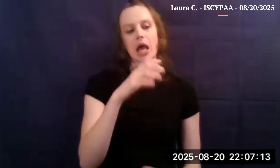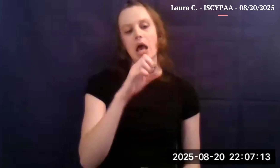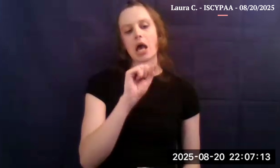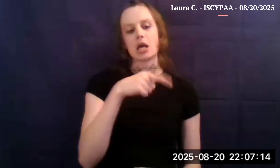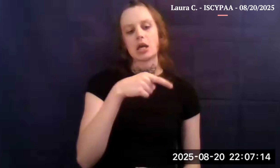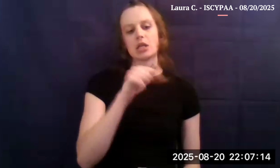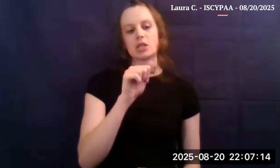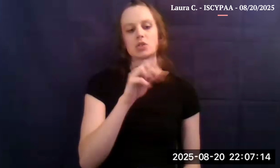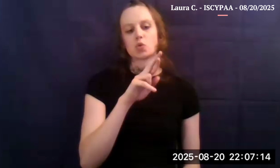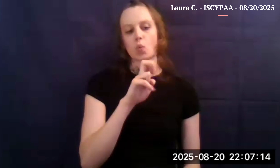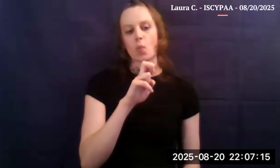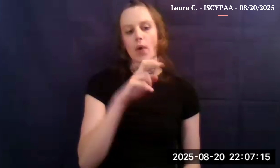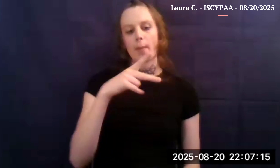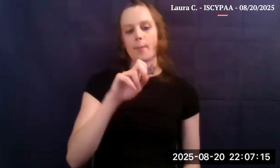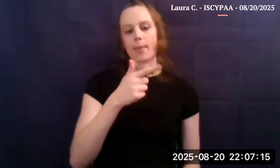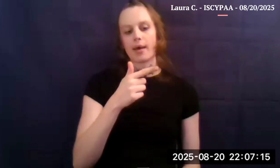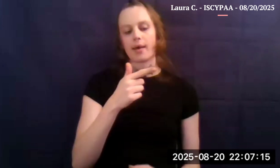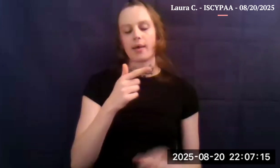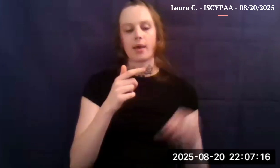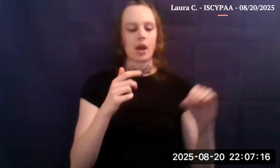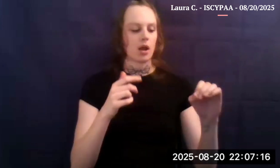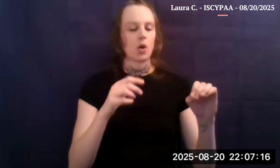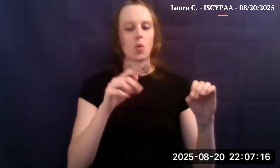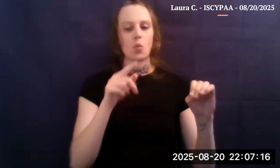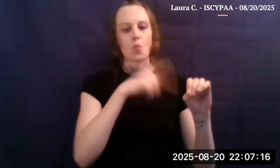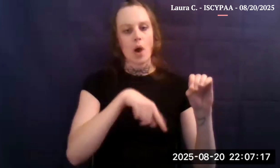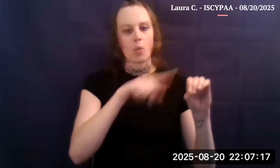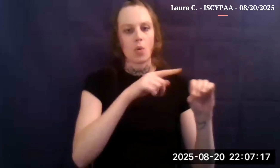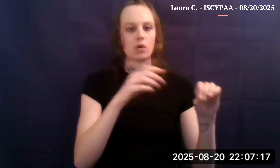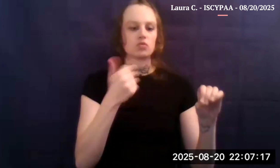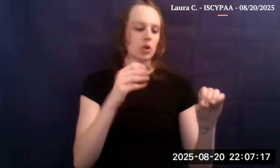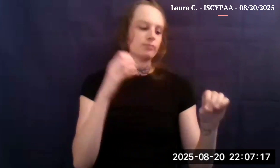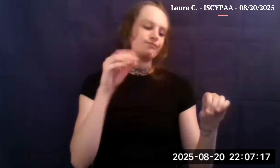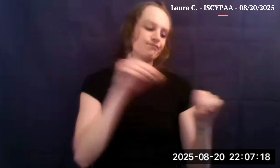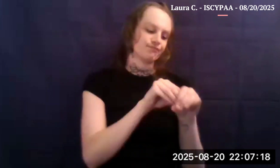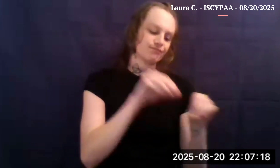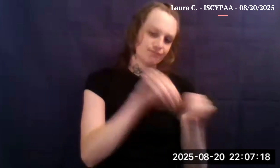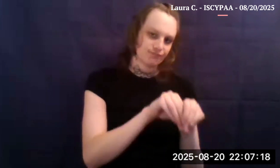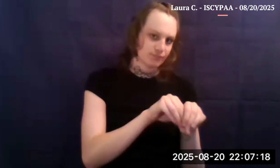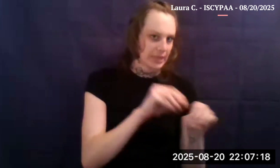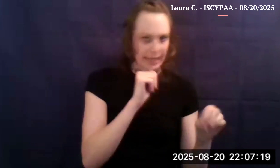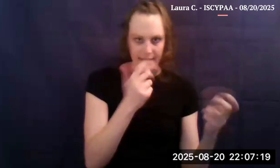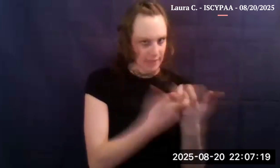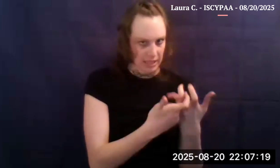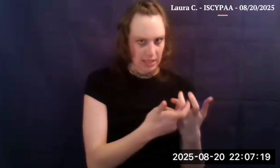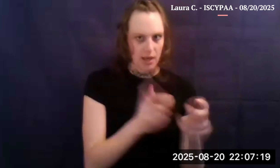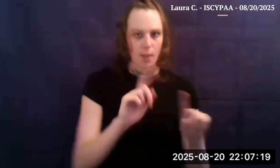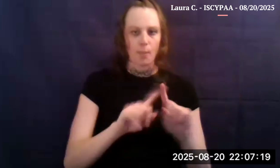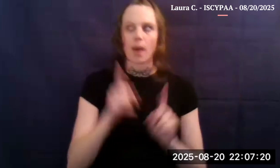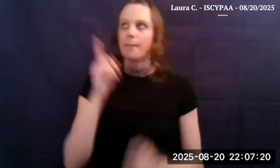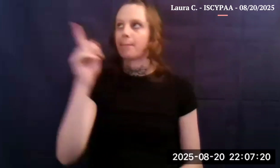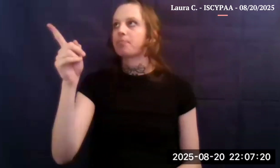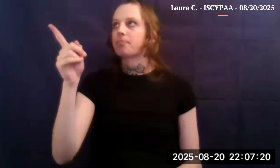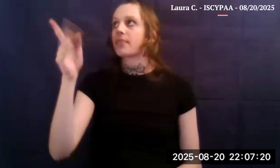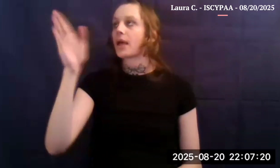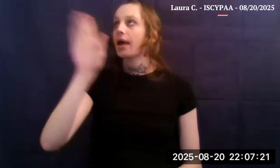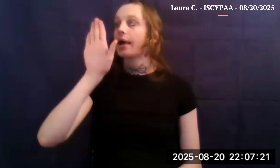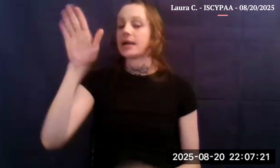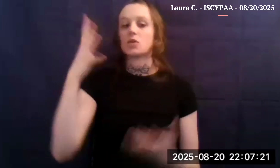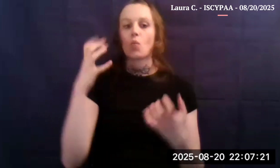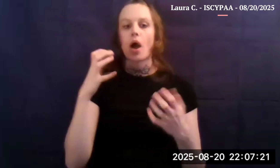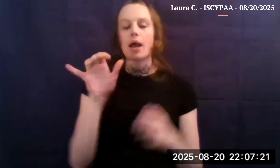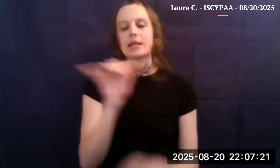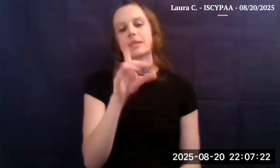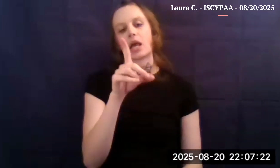hole, I'm trying to shove it in and it's not going in, but God's will, it's like a row of dominoes. Like everything just